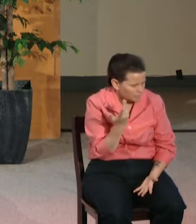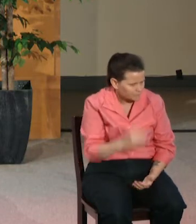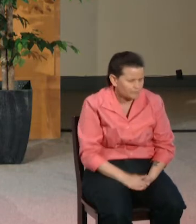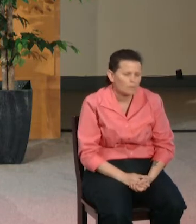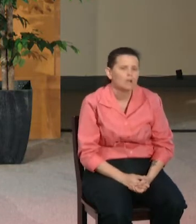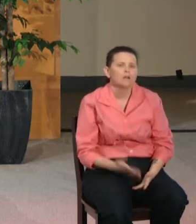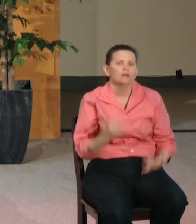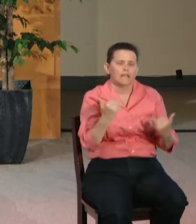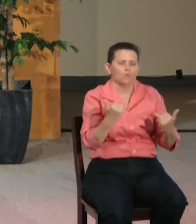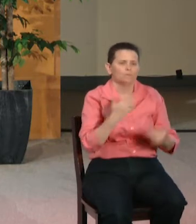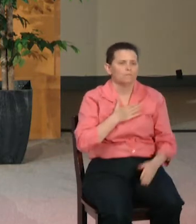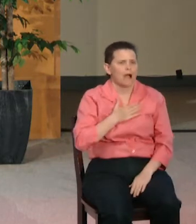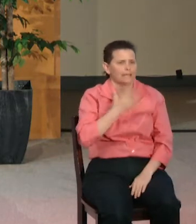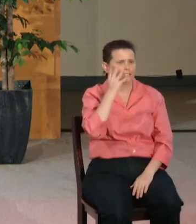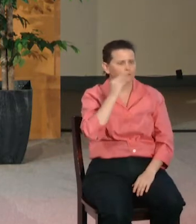who,